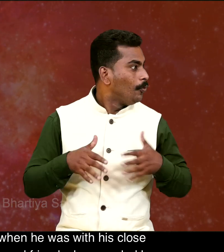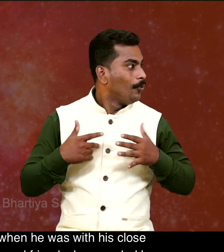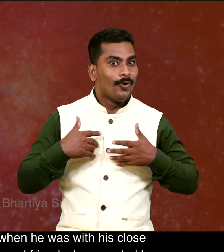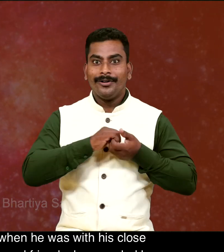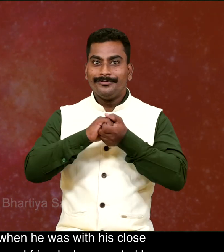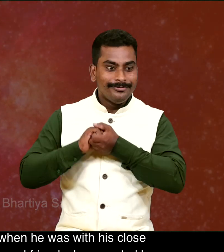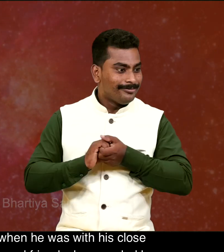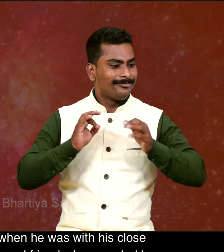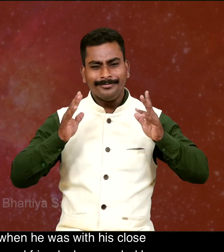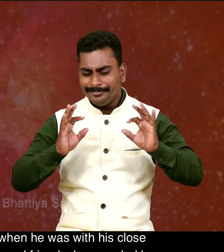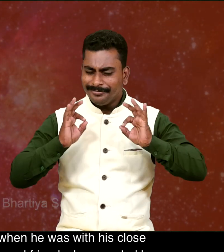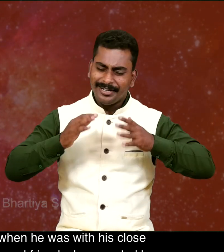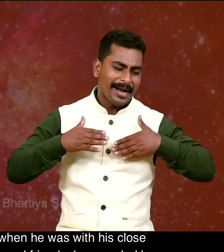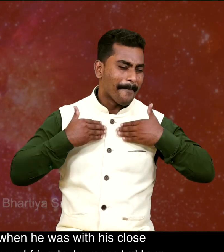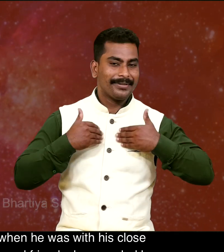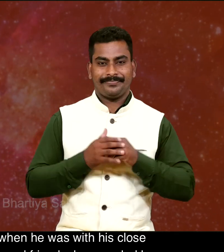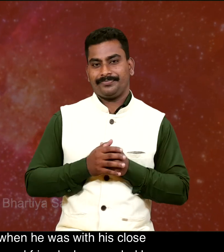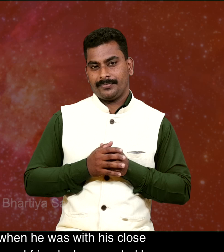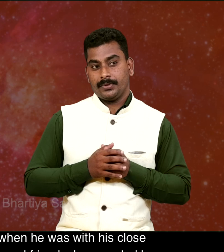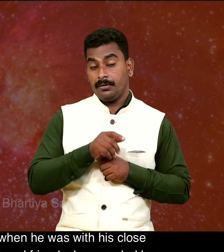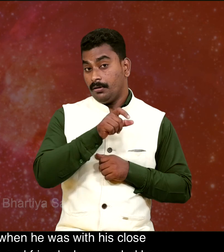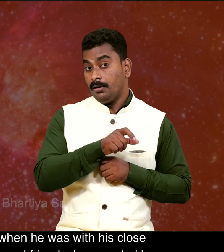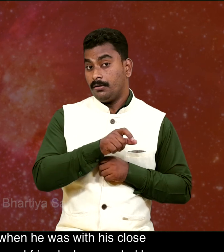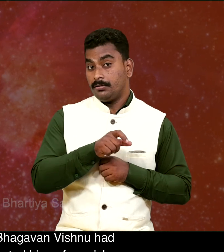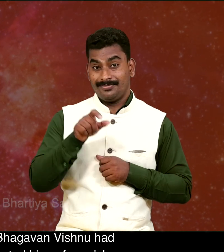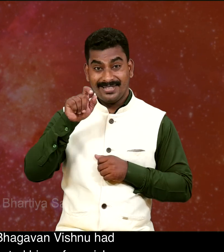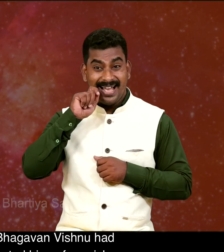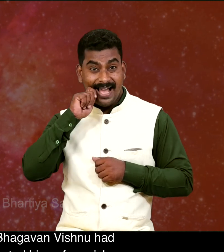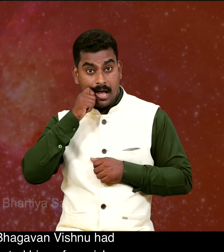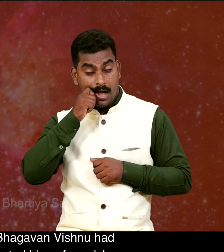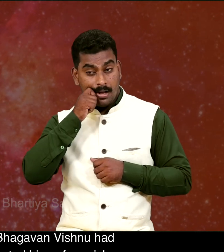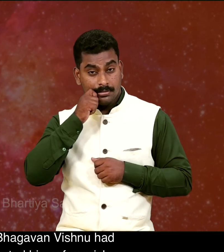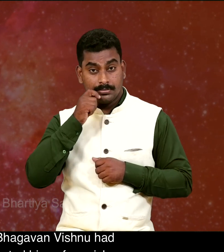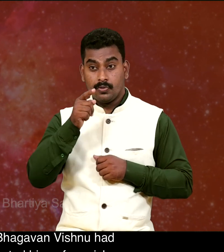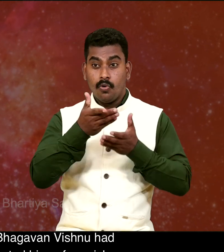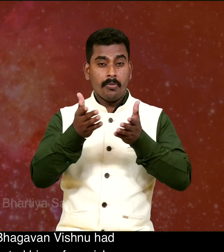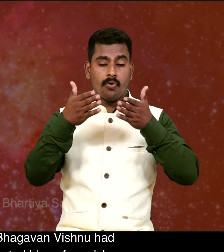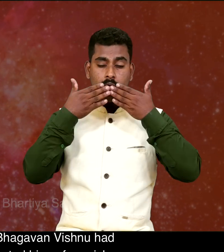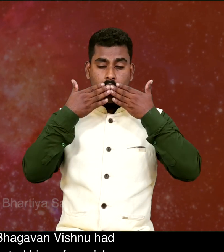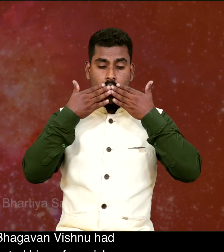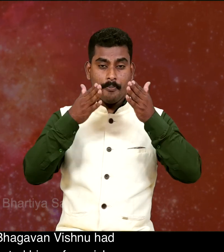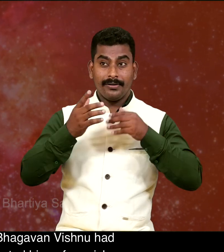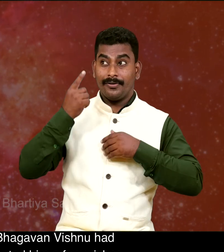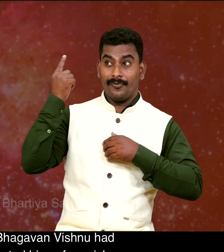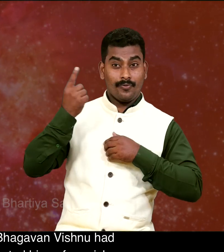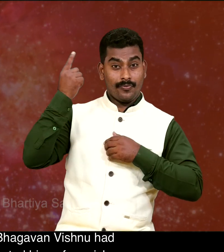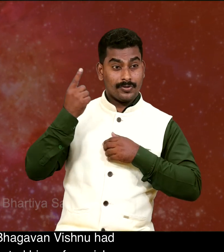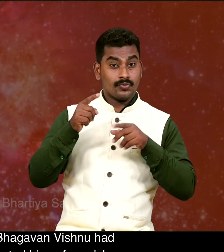friends, he revealed how Bhagavan Vishnu had granted him few wishes, but